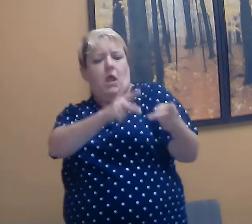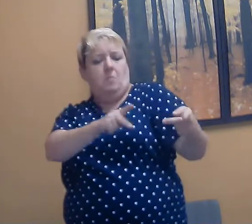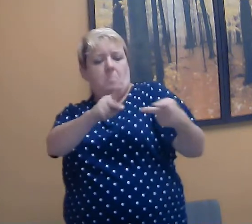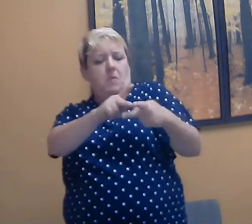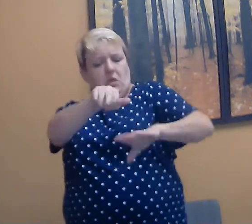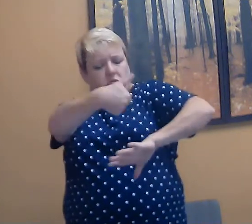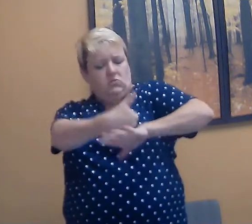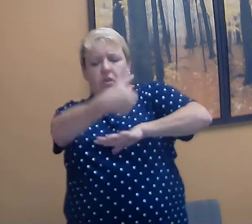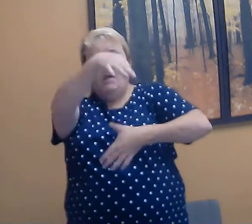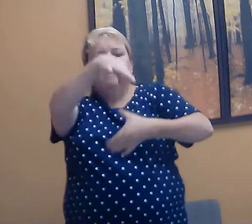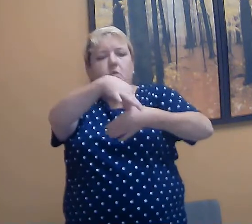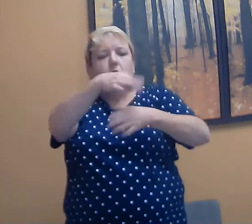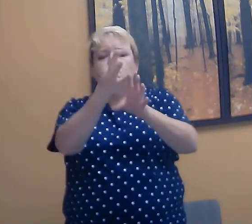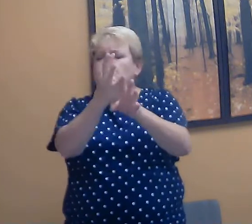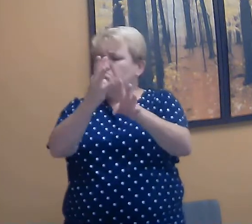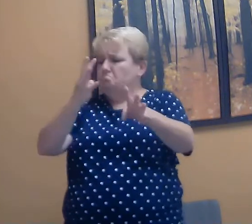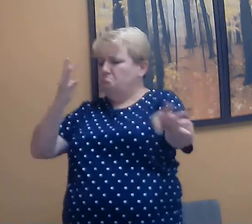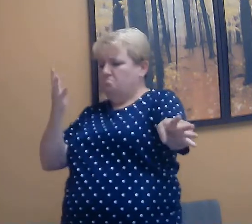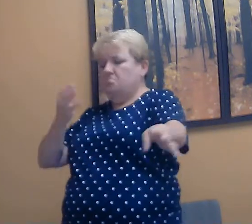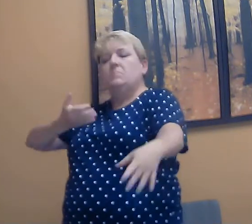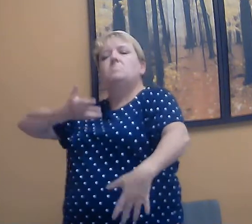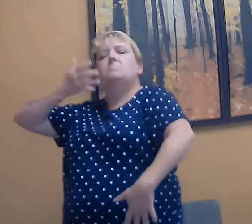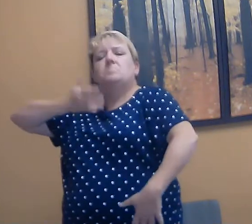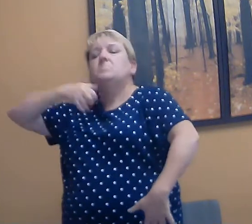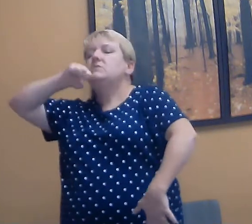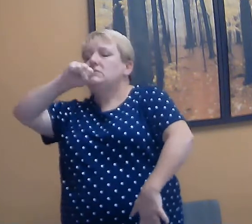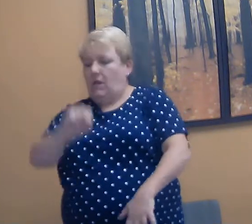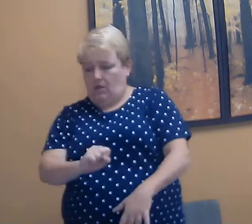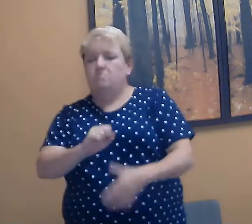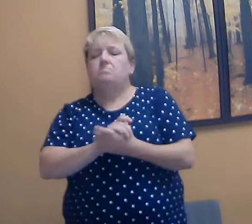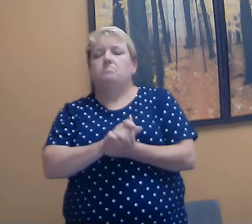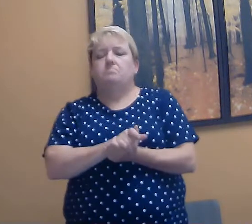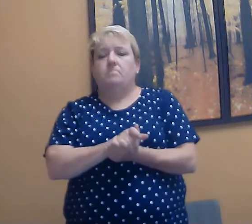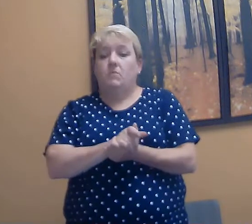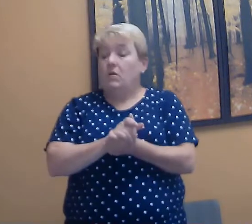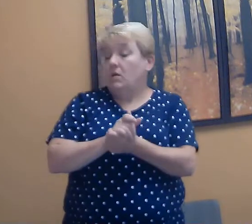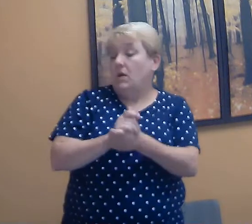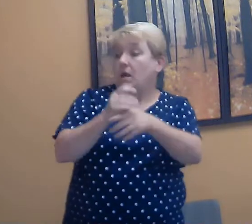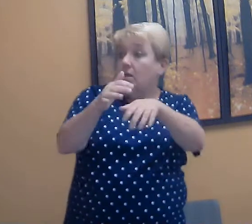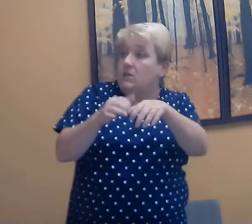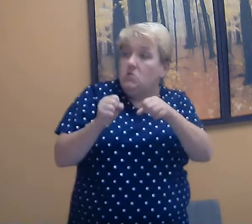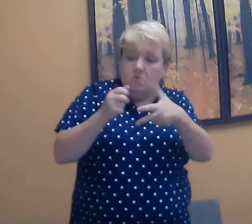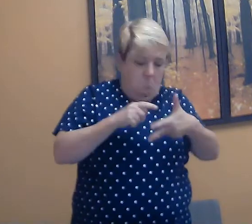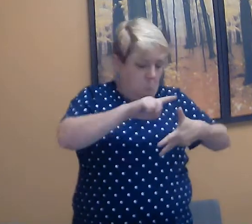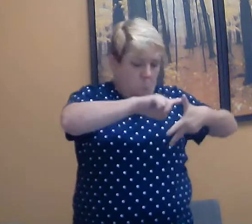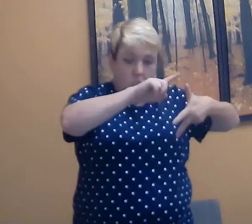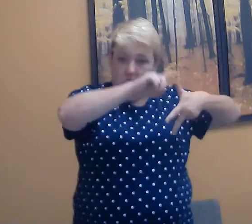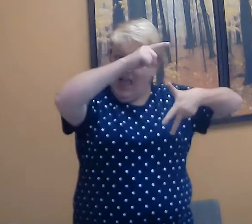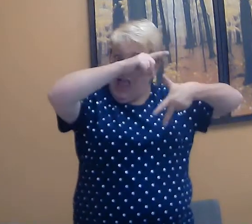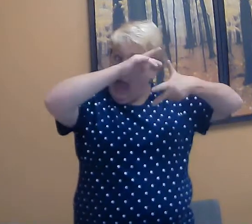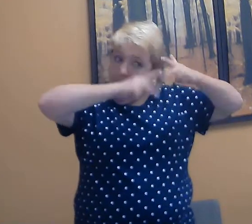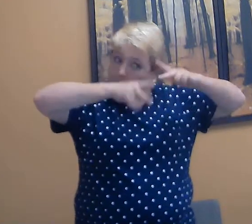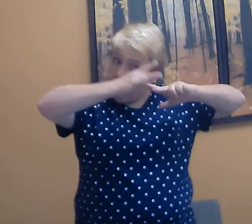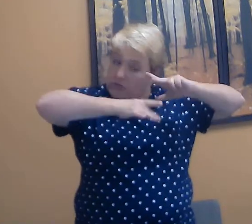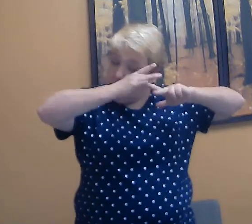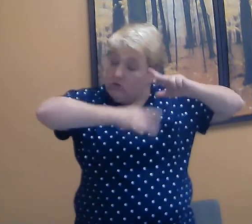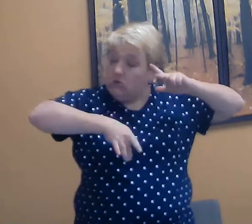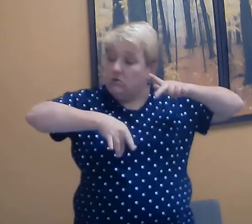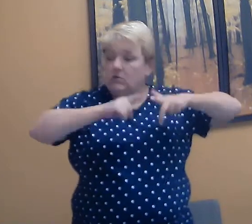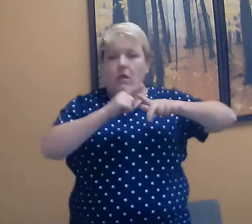Whether you vote absentee, early and in person, or at the polls, make sure your voice is heard and your